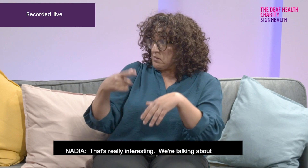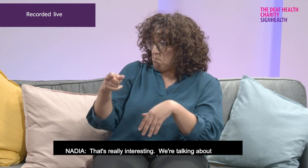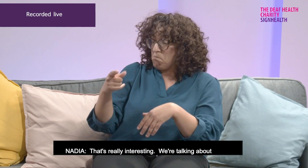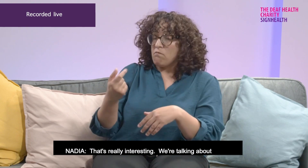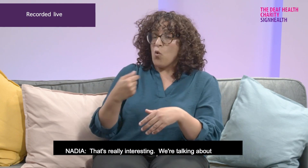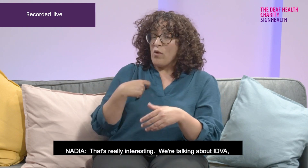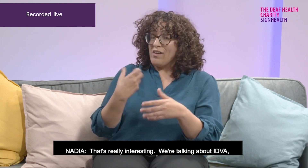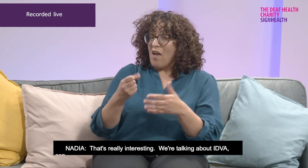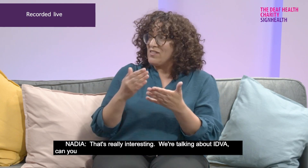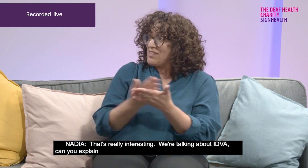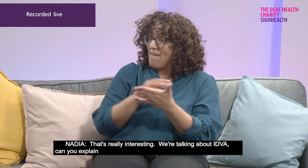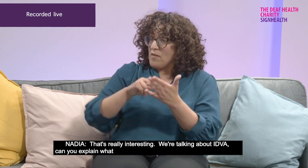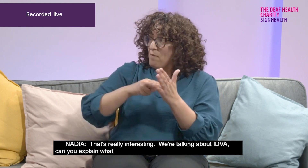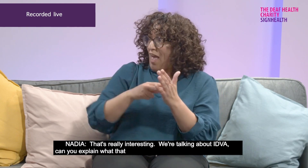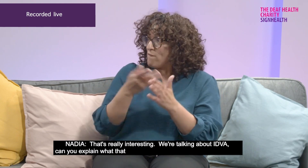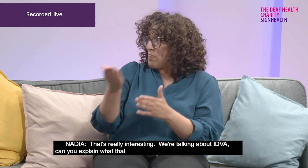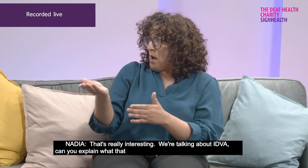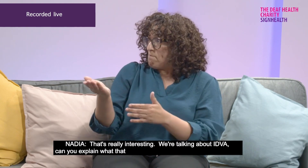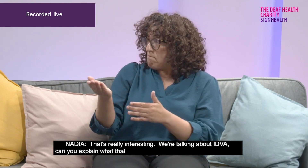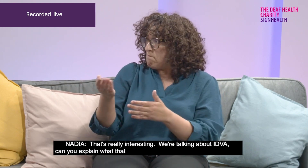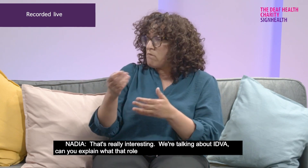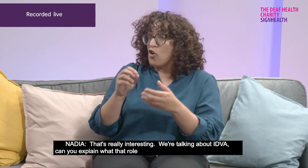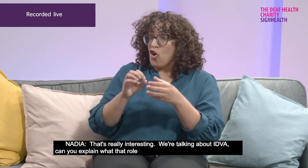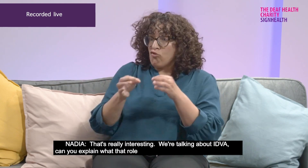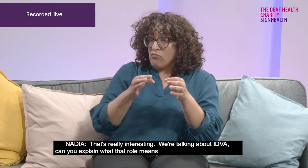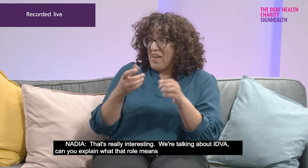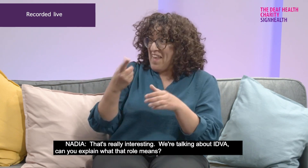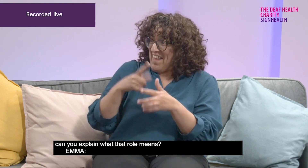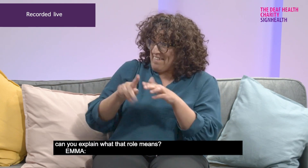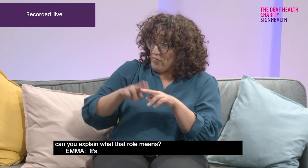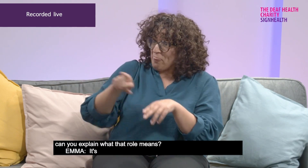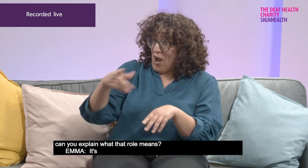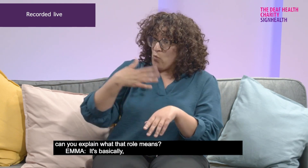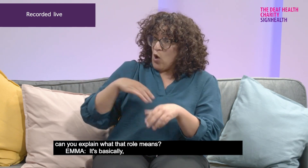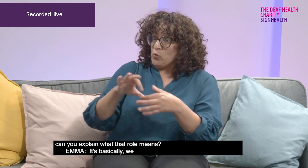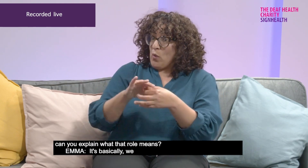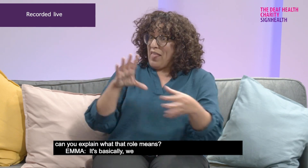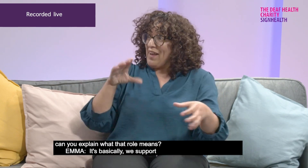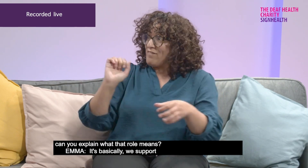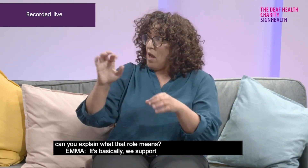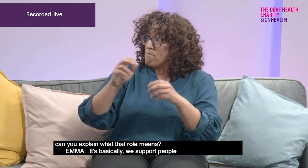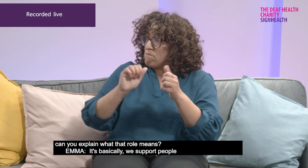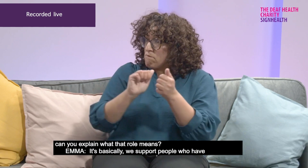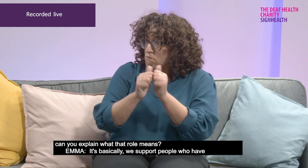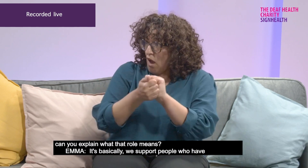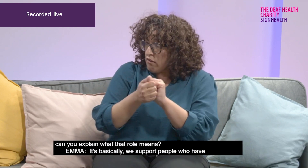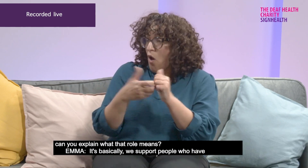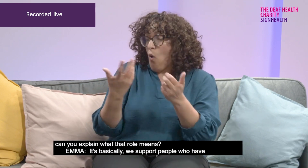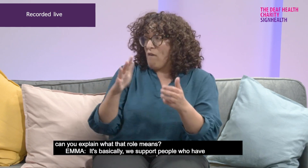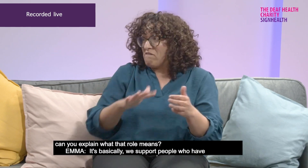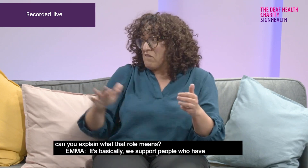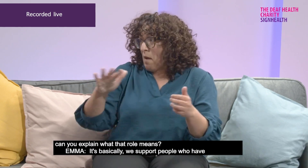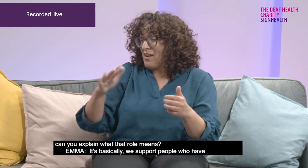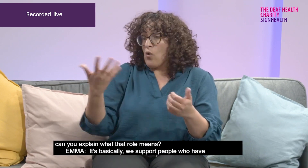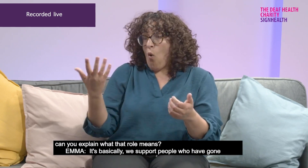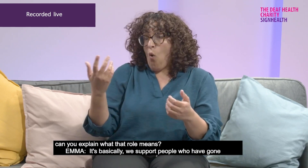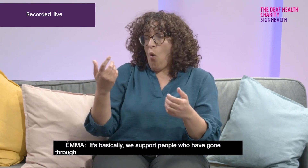means? So IDVA, so it's basically we support people who have gone through domestic